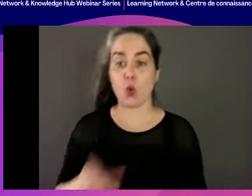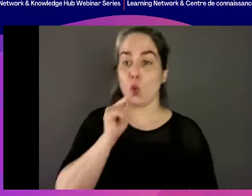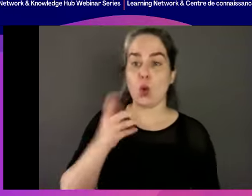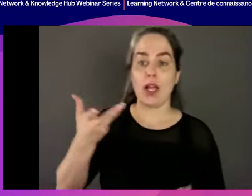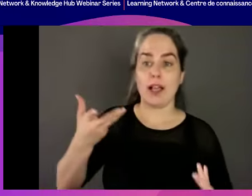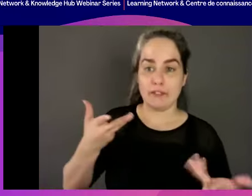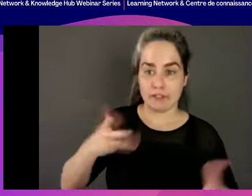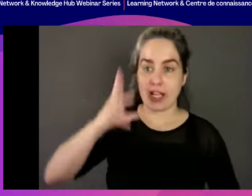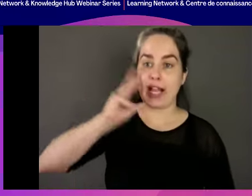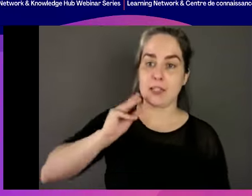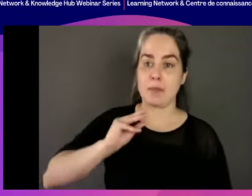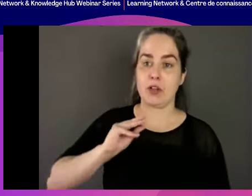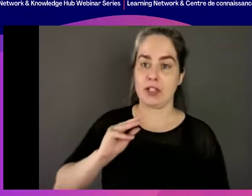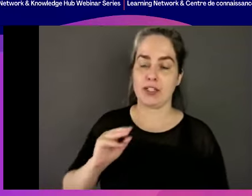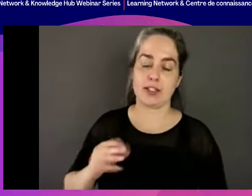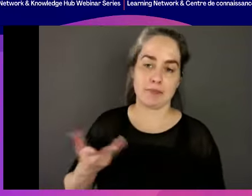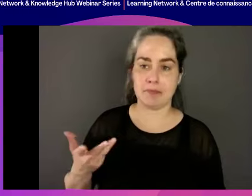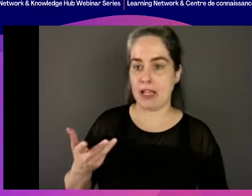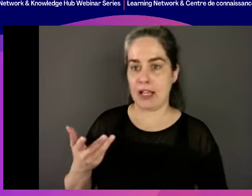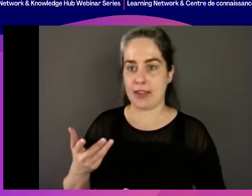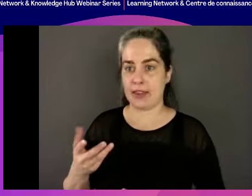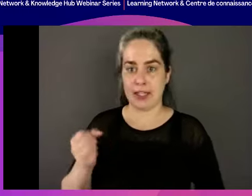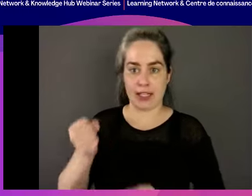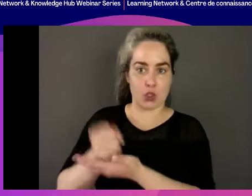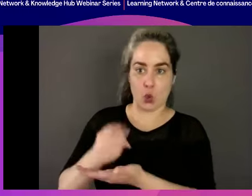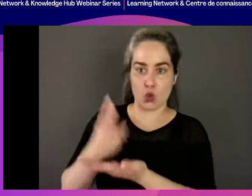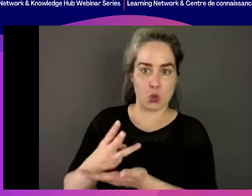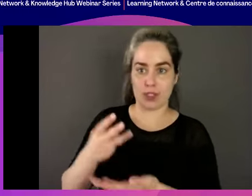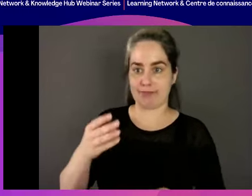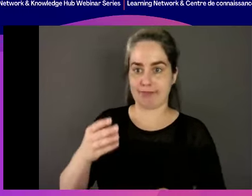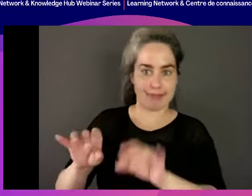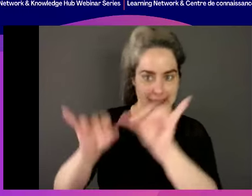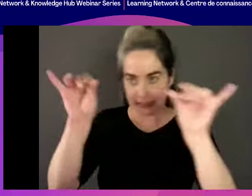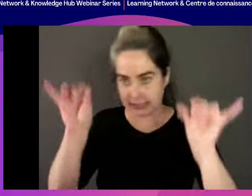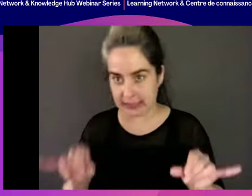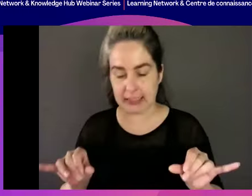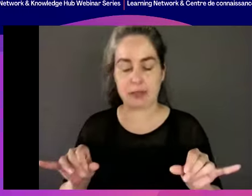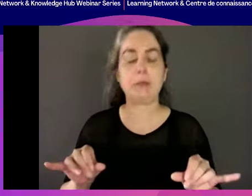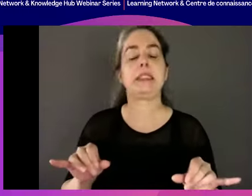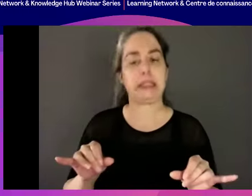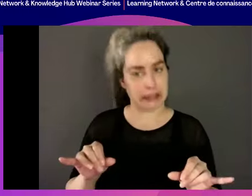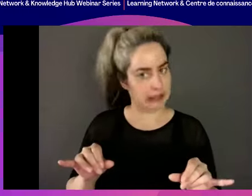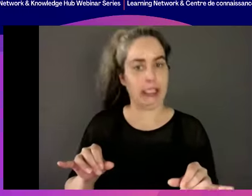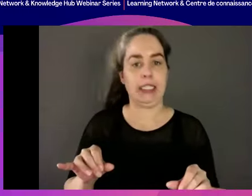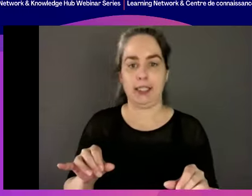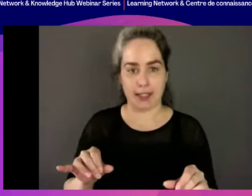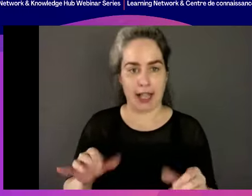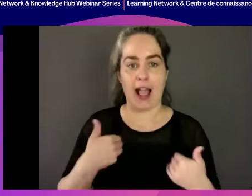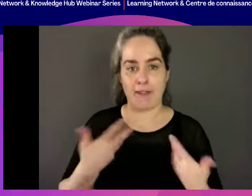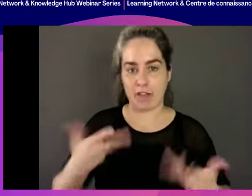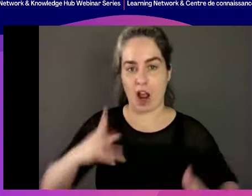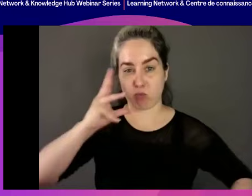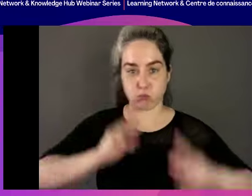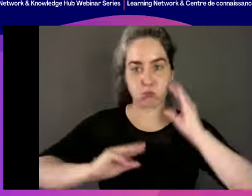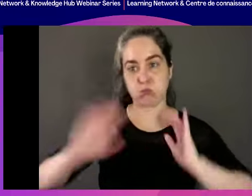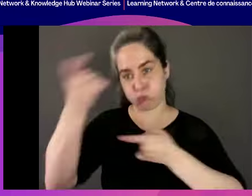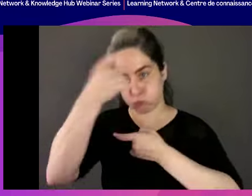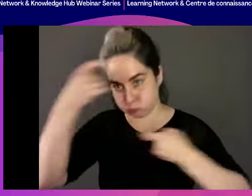within the child welfare system. So we just recently did kind of a small survey with Indigenous peoples